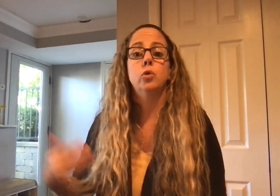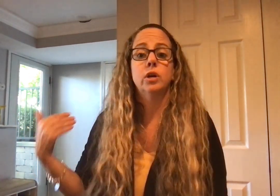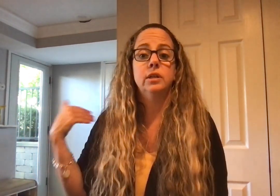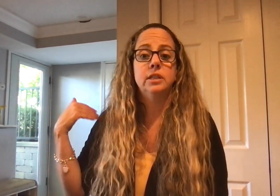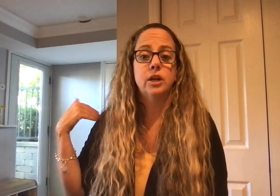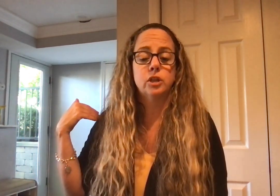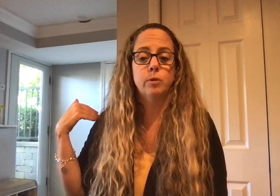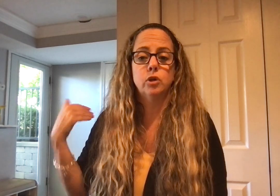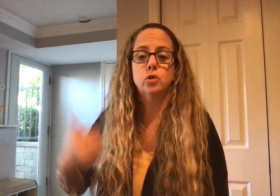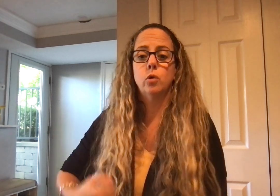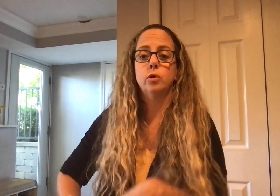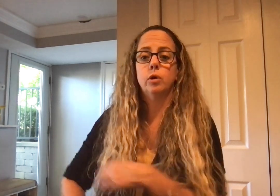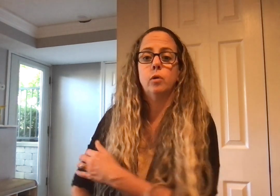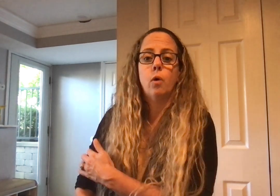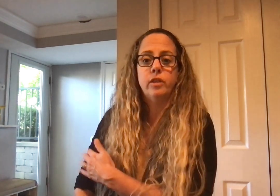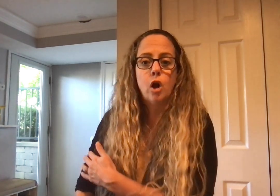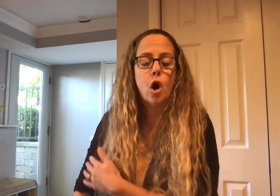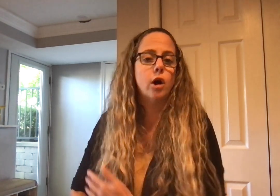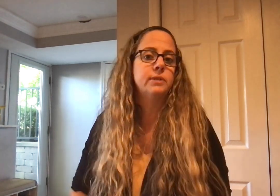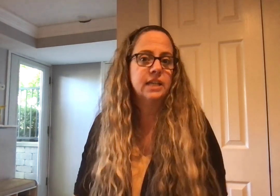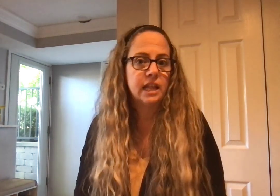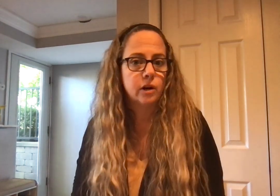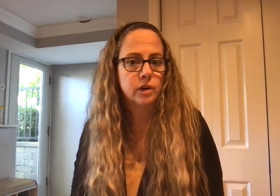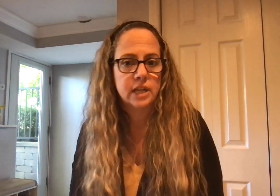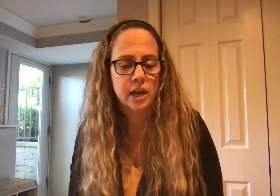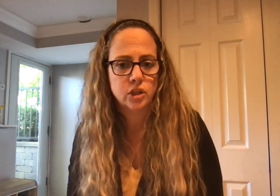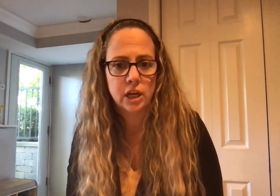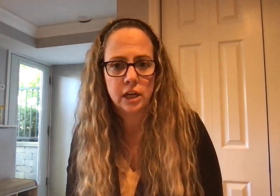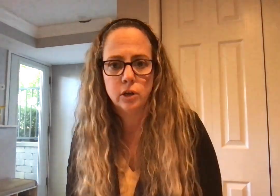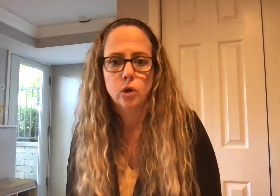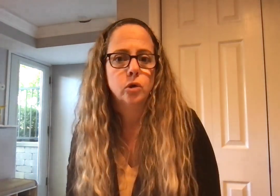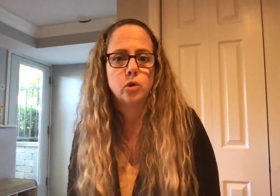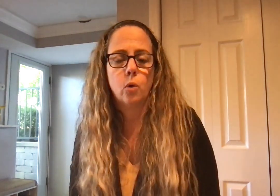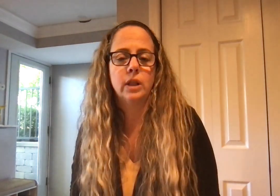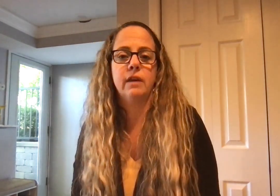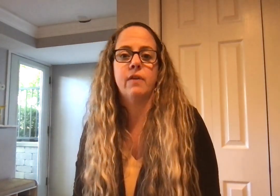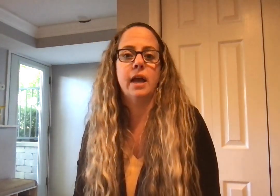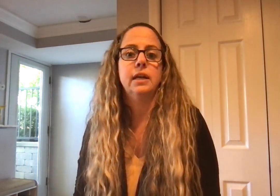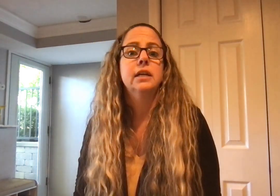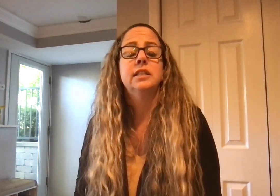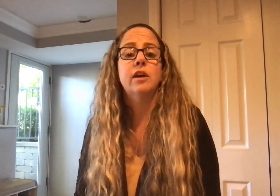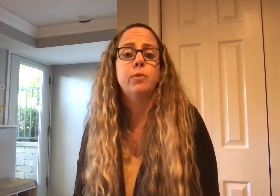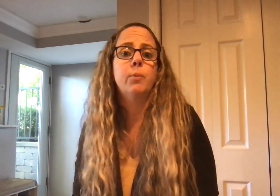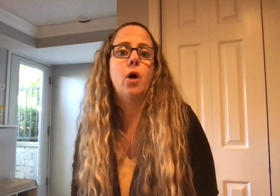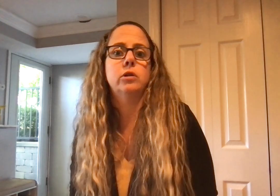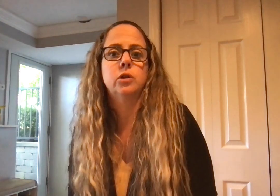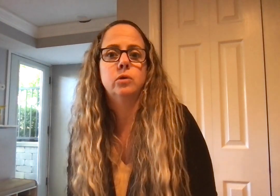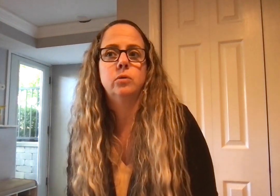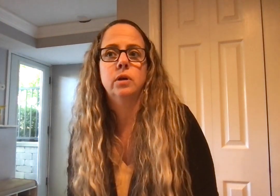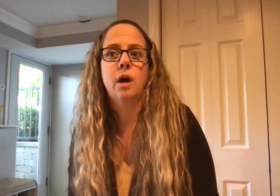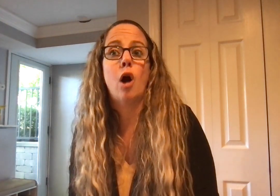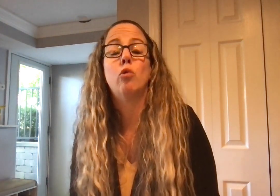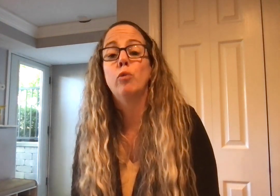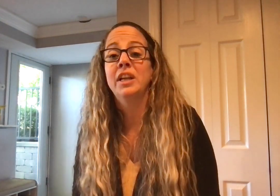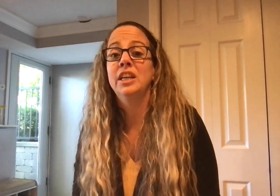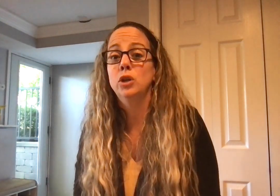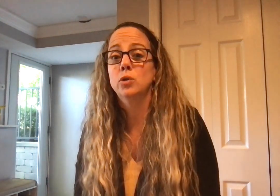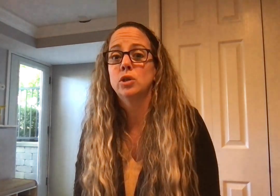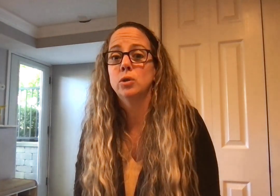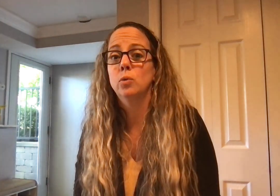could touch them on the shoulder or on the arm to get their attention. Totally fine. Deaf people also are really used to